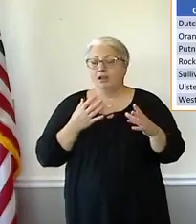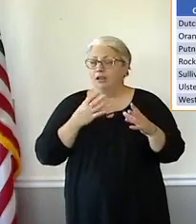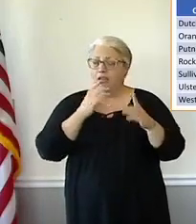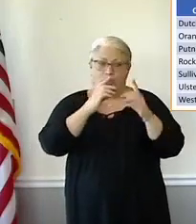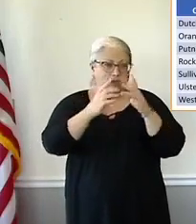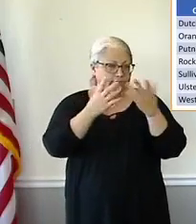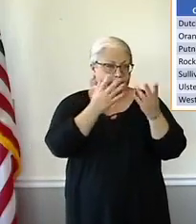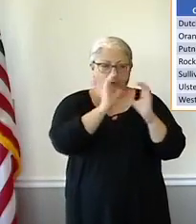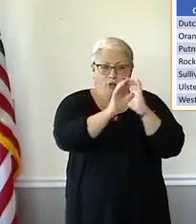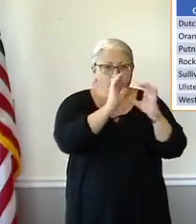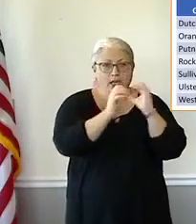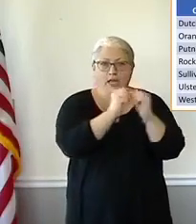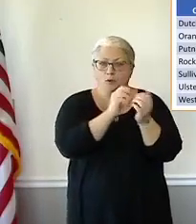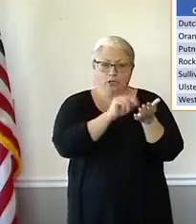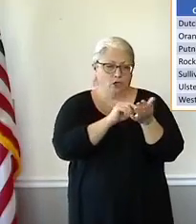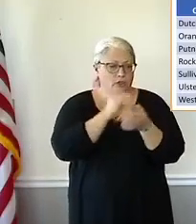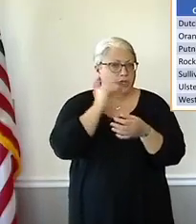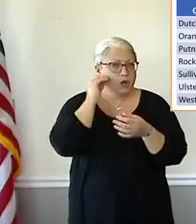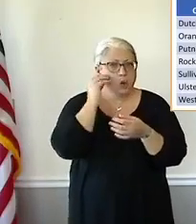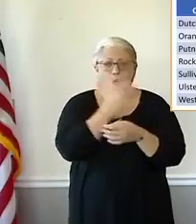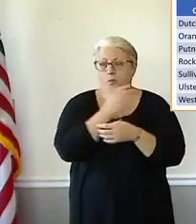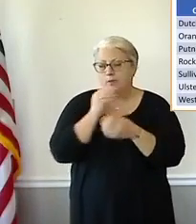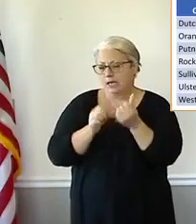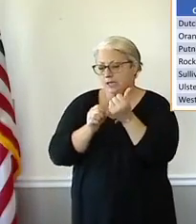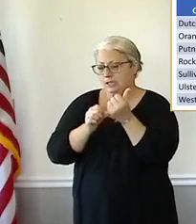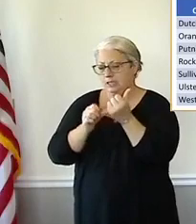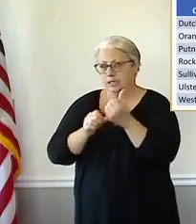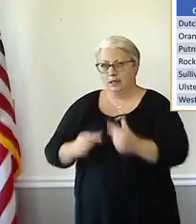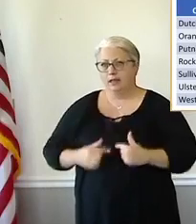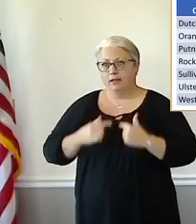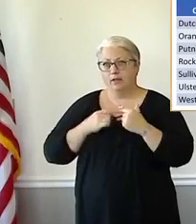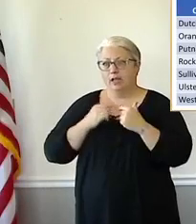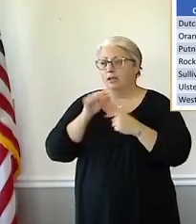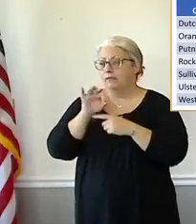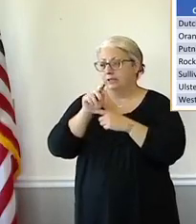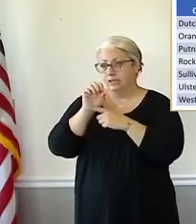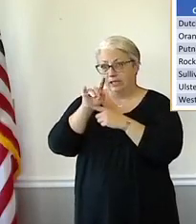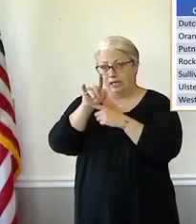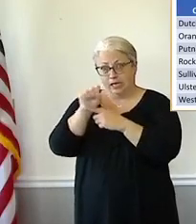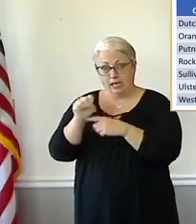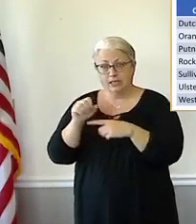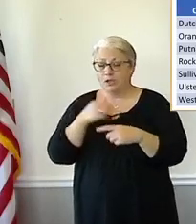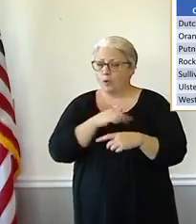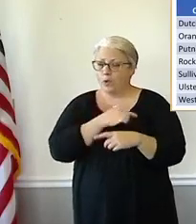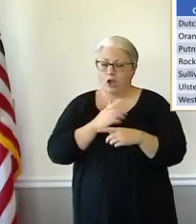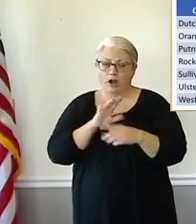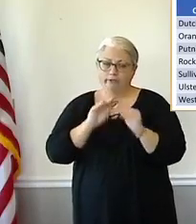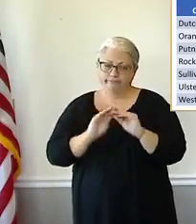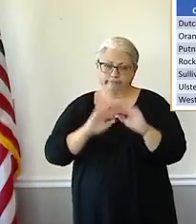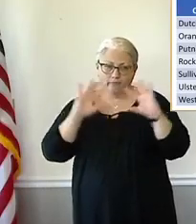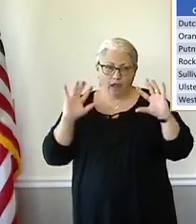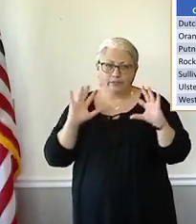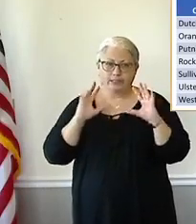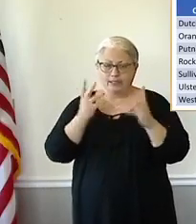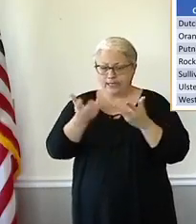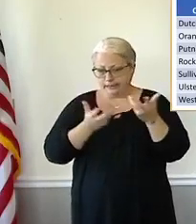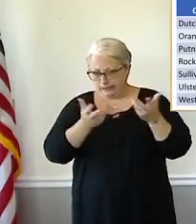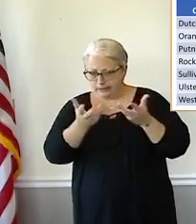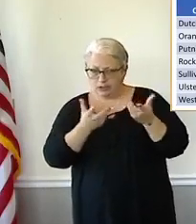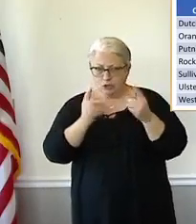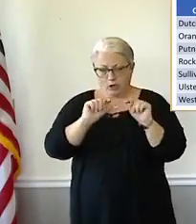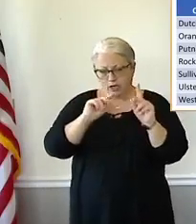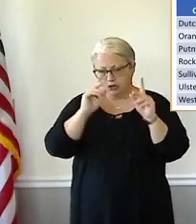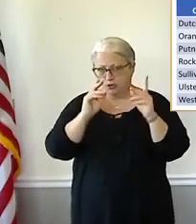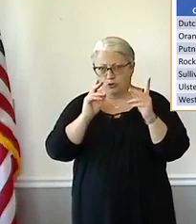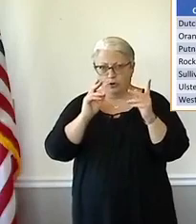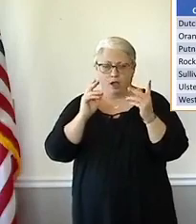and assisted living facilities and residences for those with disabilities. We are obviously planning and trying to minimize and